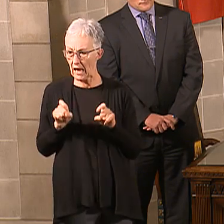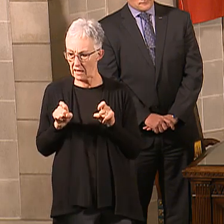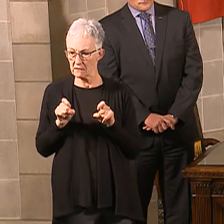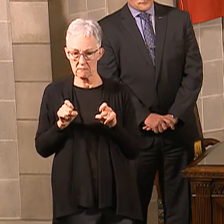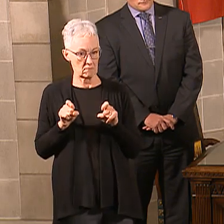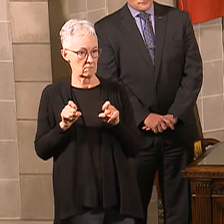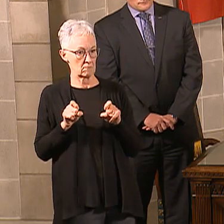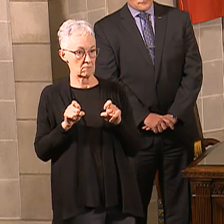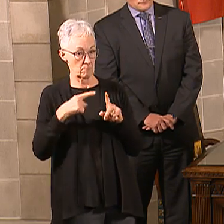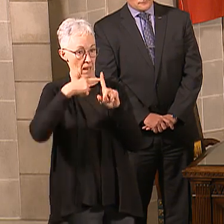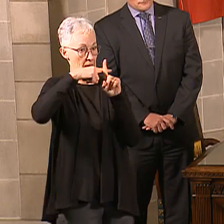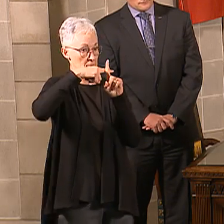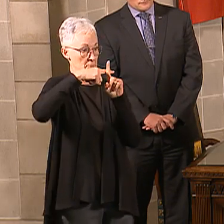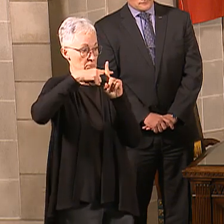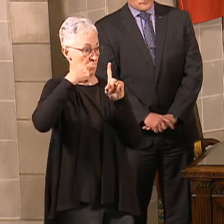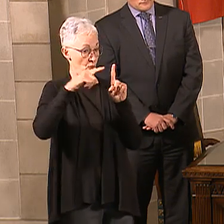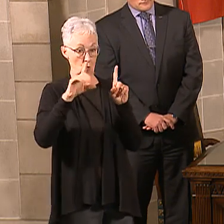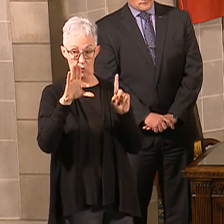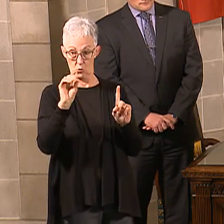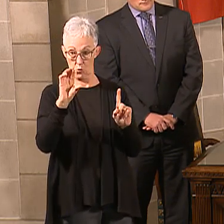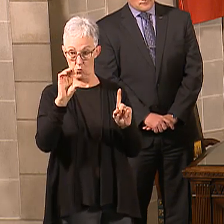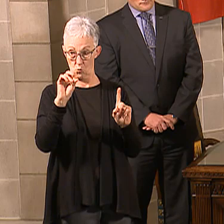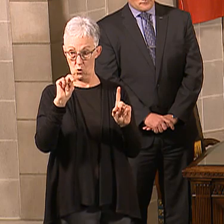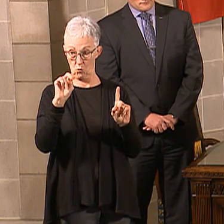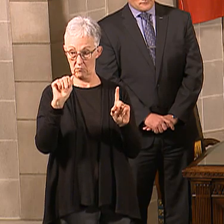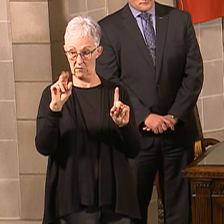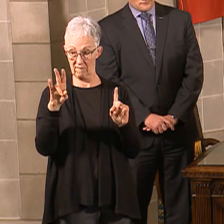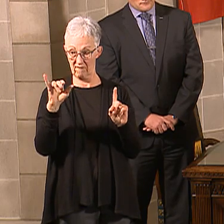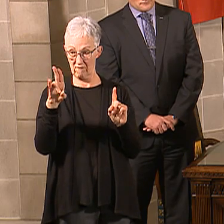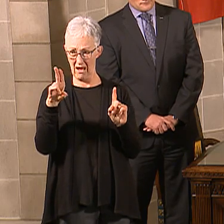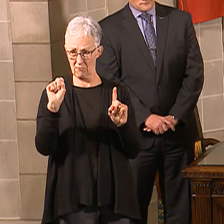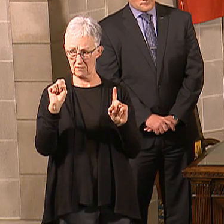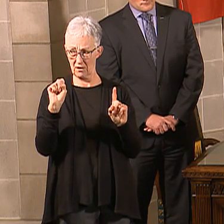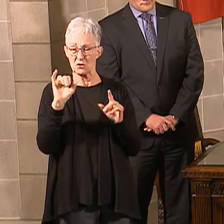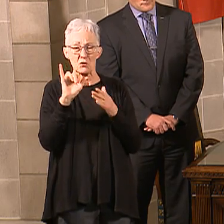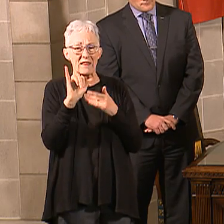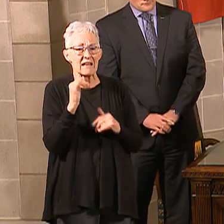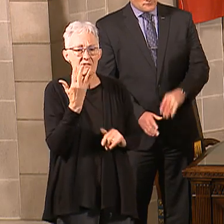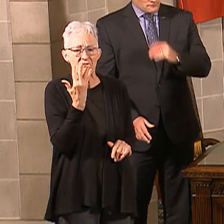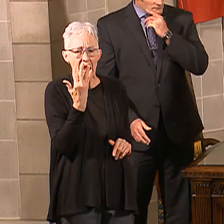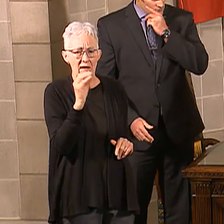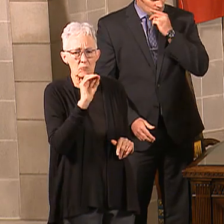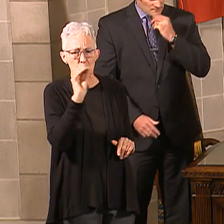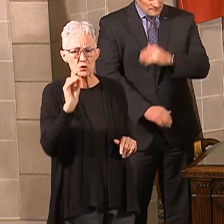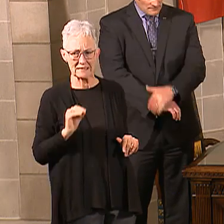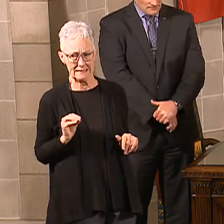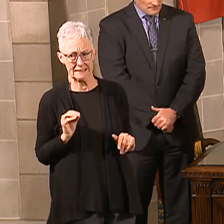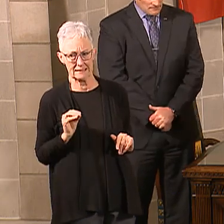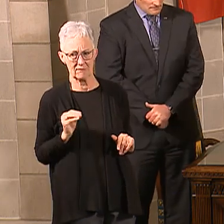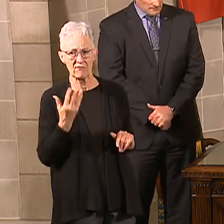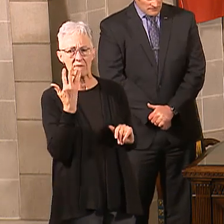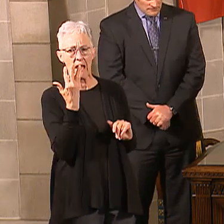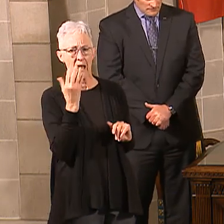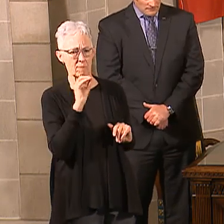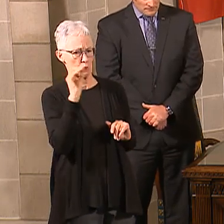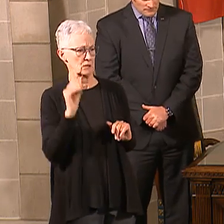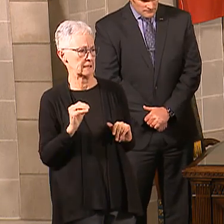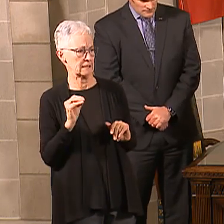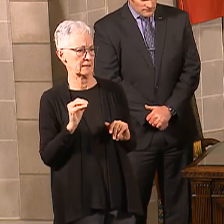5% hit rate, right? Quick math. So even with those highest risk people, we're still only getting about 5% of the people